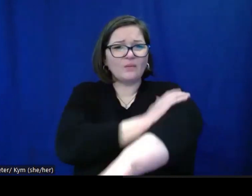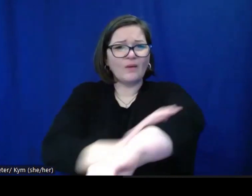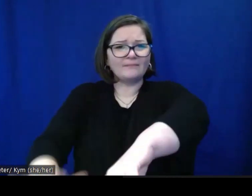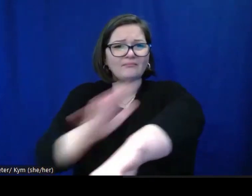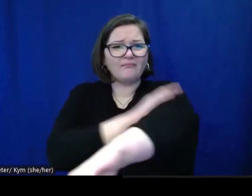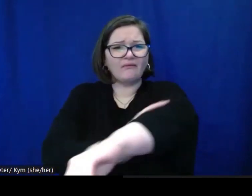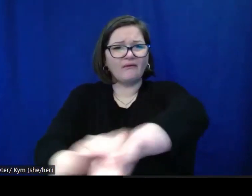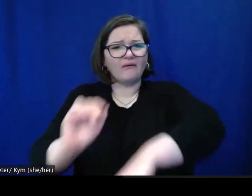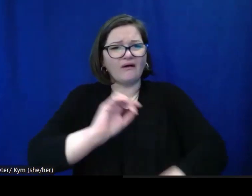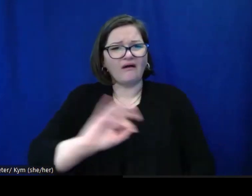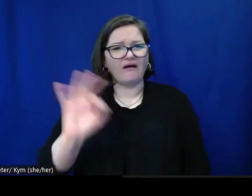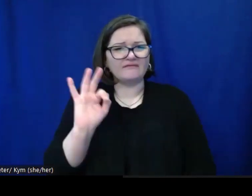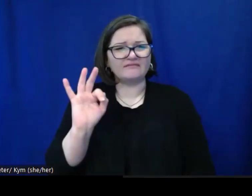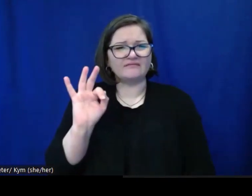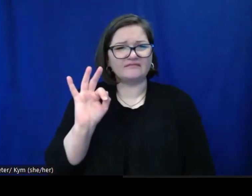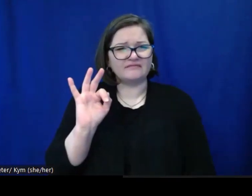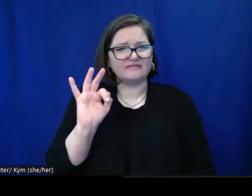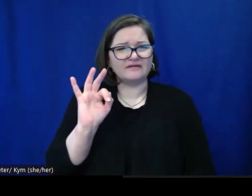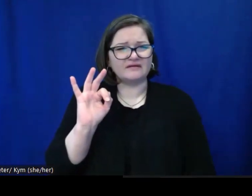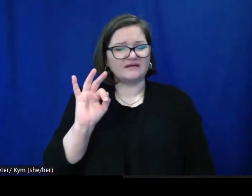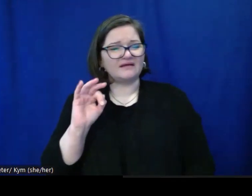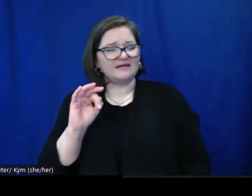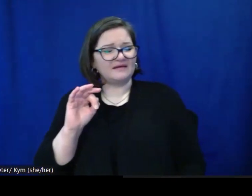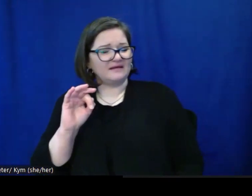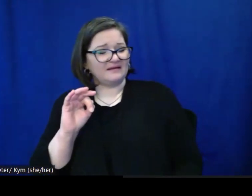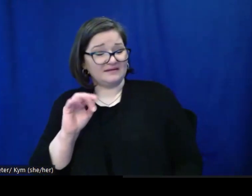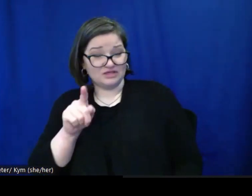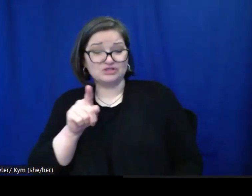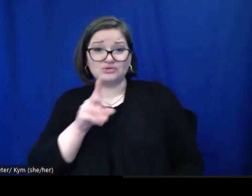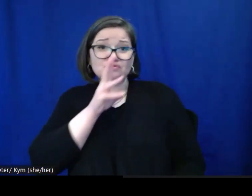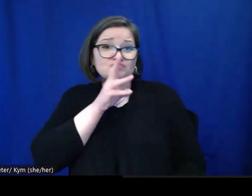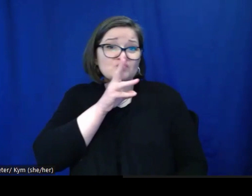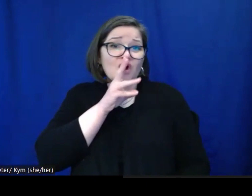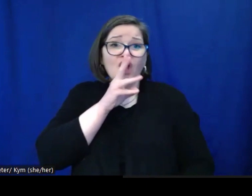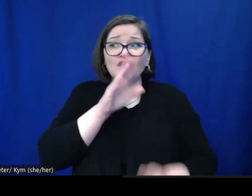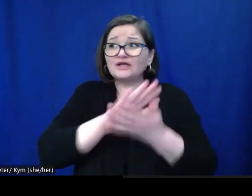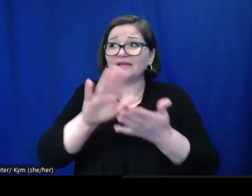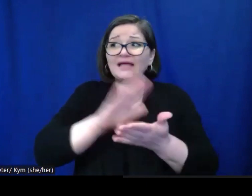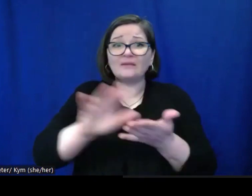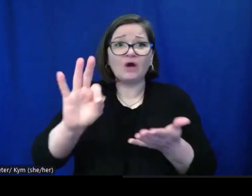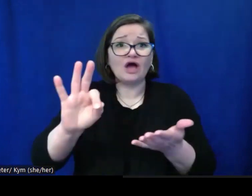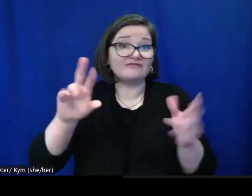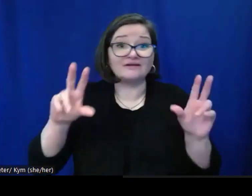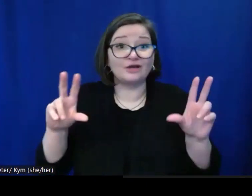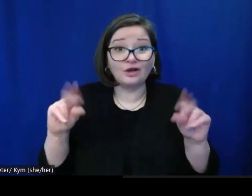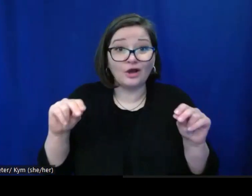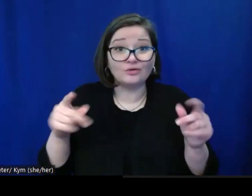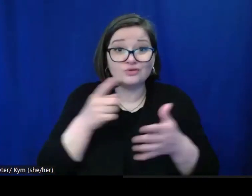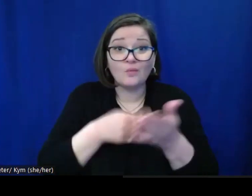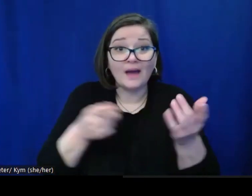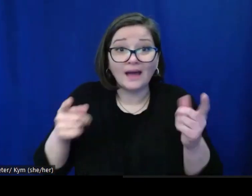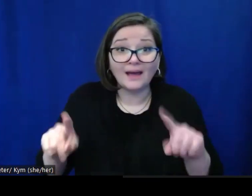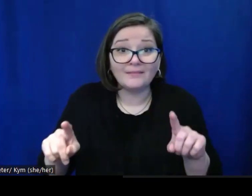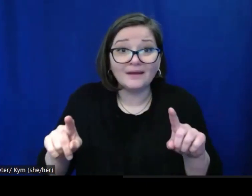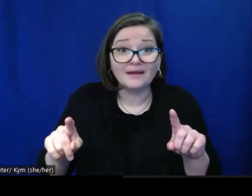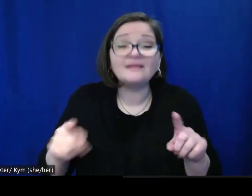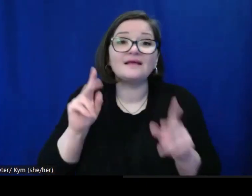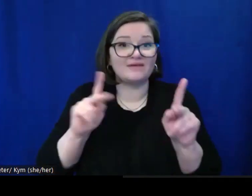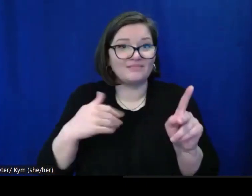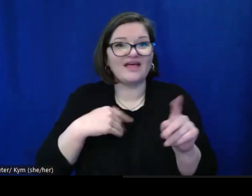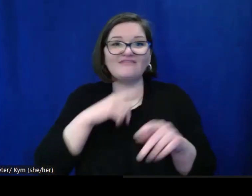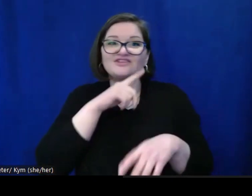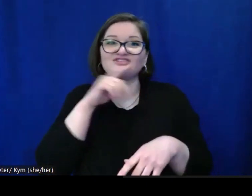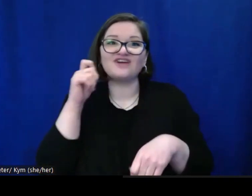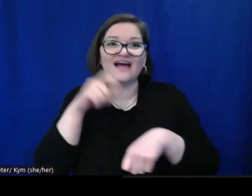off. Now, have you rinsed them off? Oh, no. So what happens now? People have dry skin,